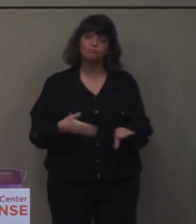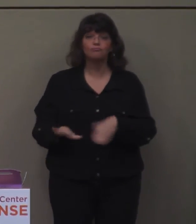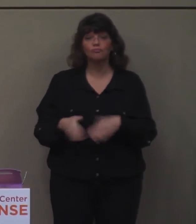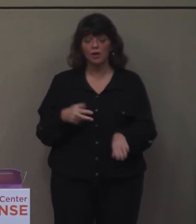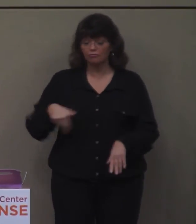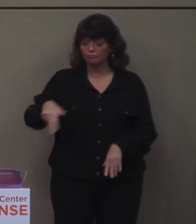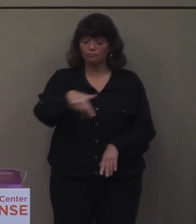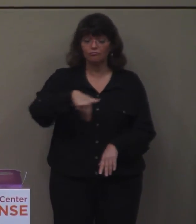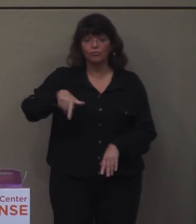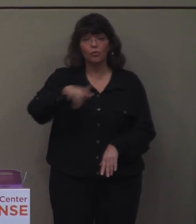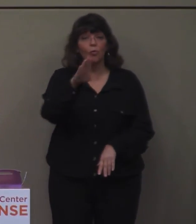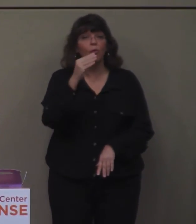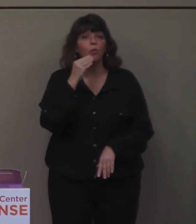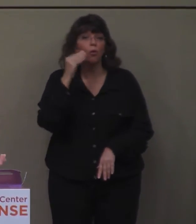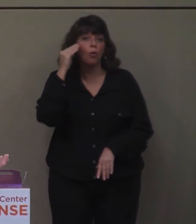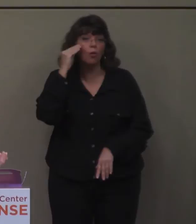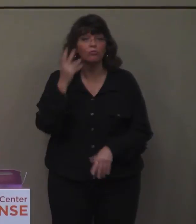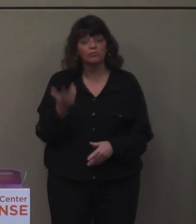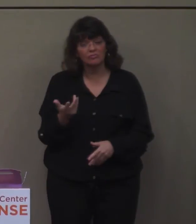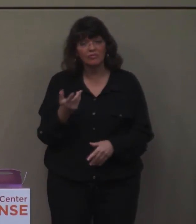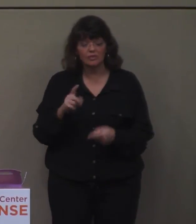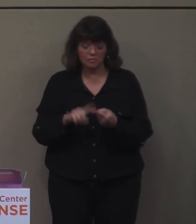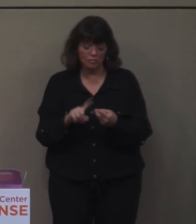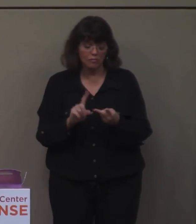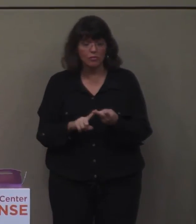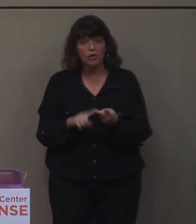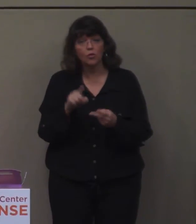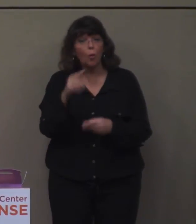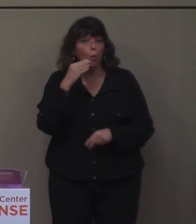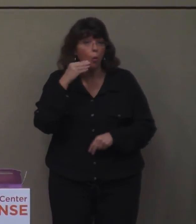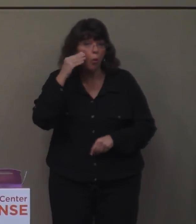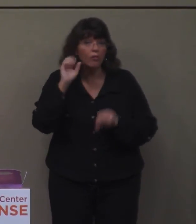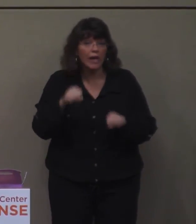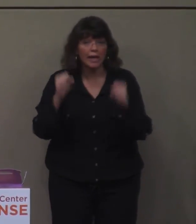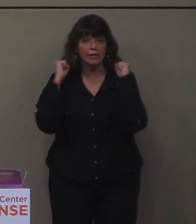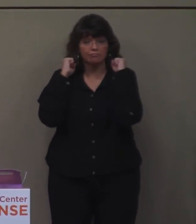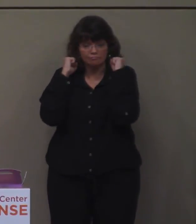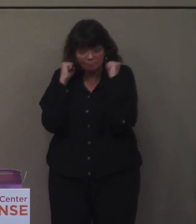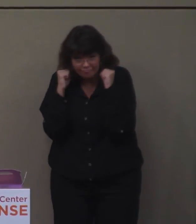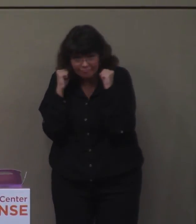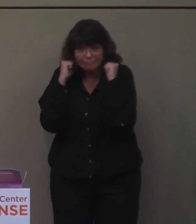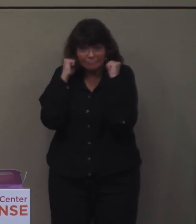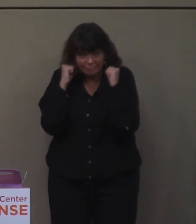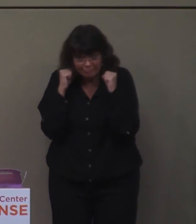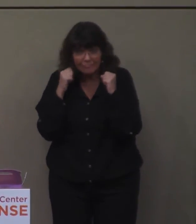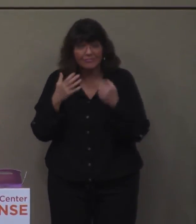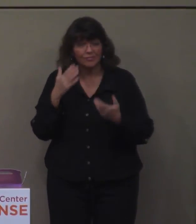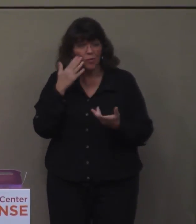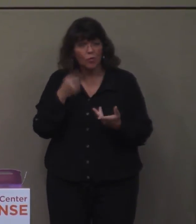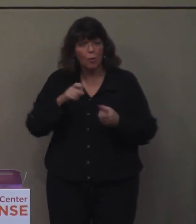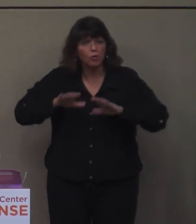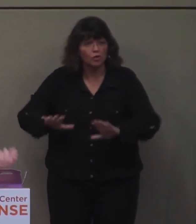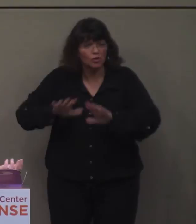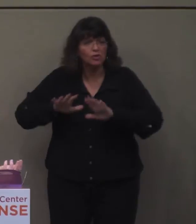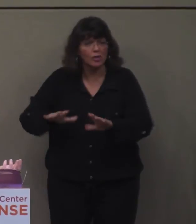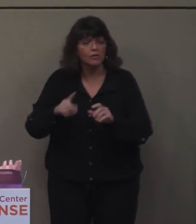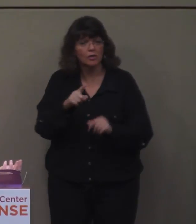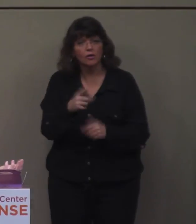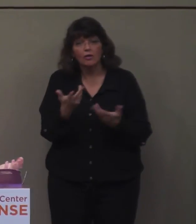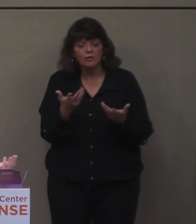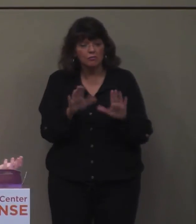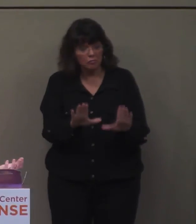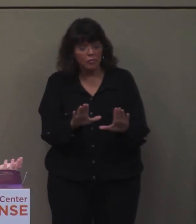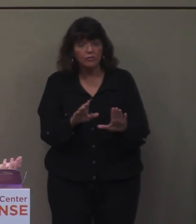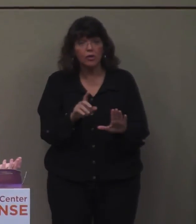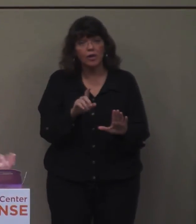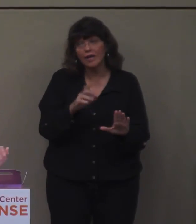or some sit-ups or something. And you know, the fact that we don't have restaurants to go to, we can have family dinners